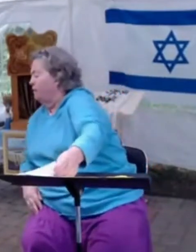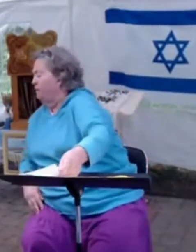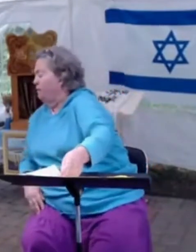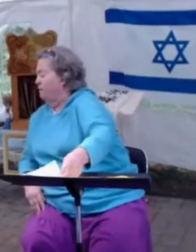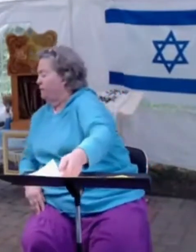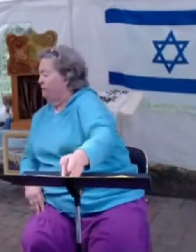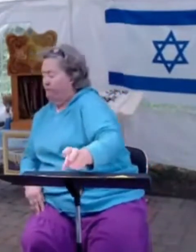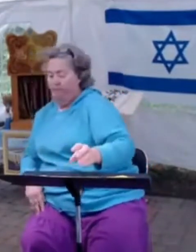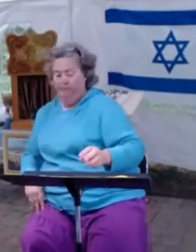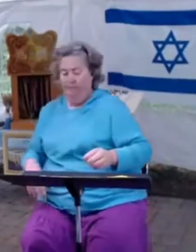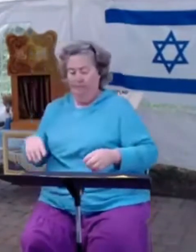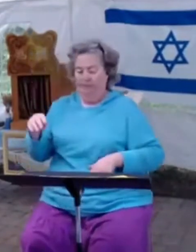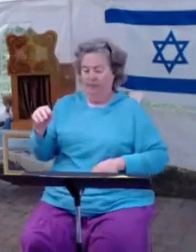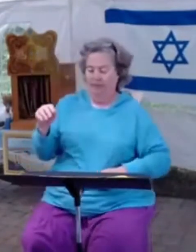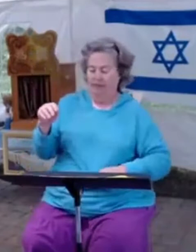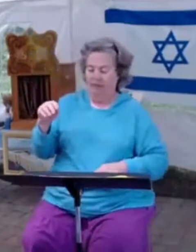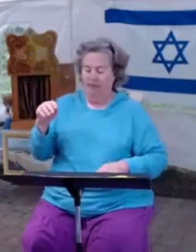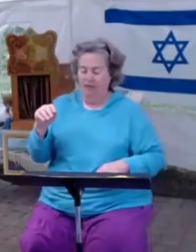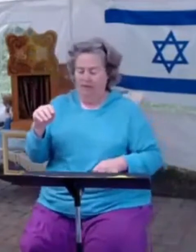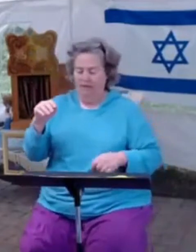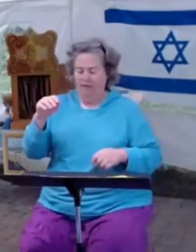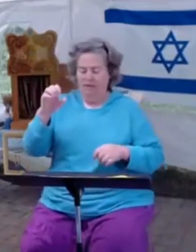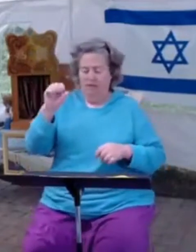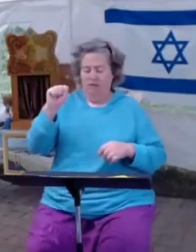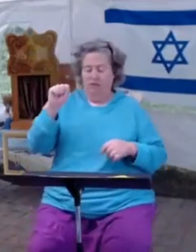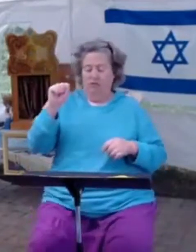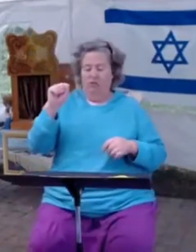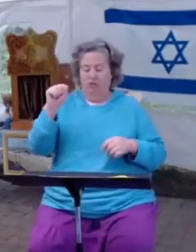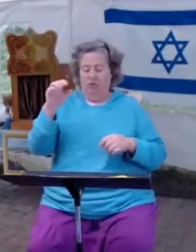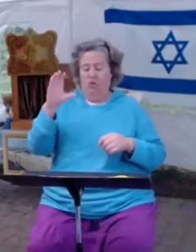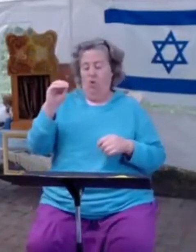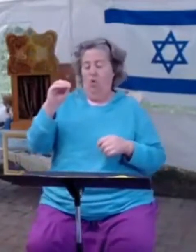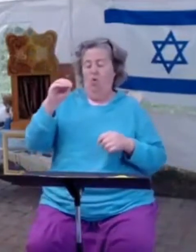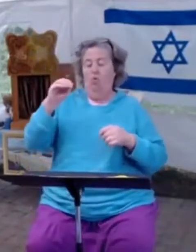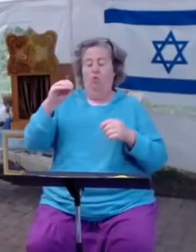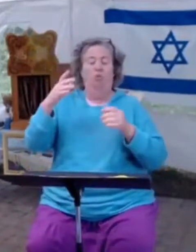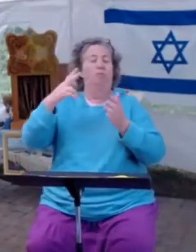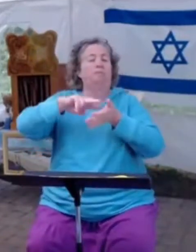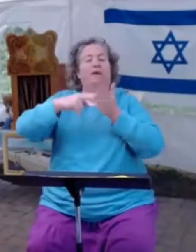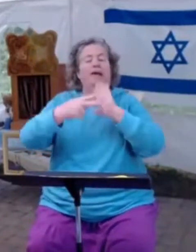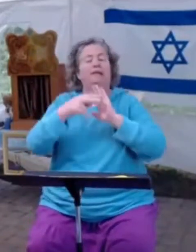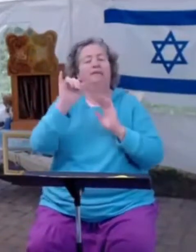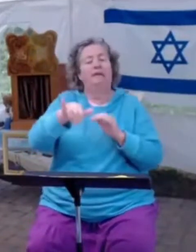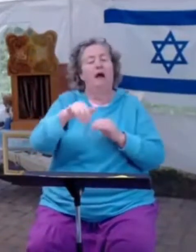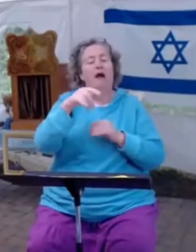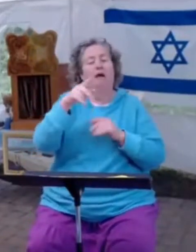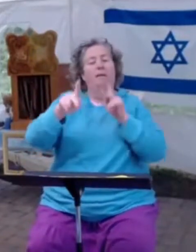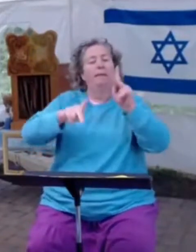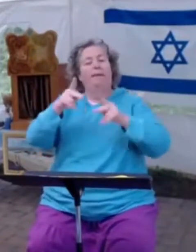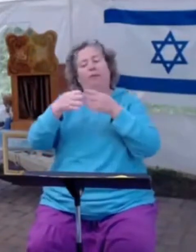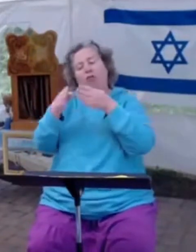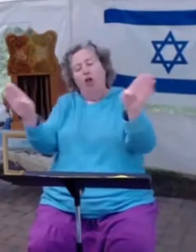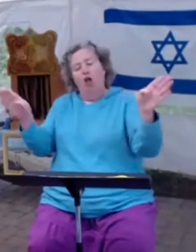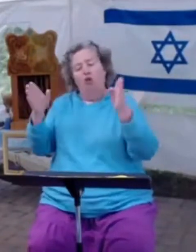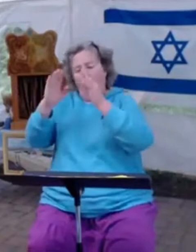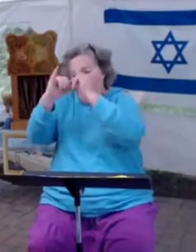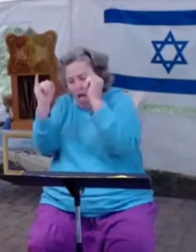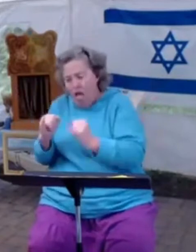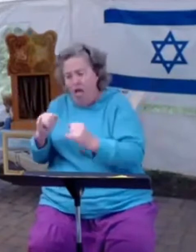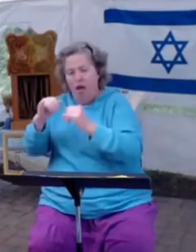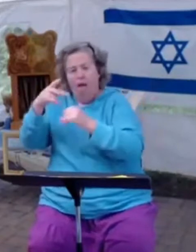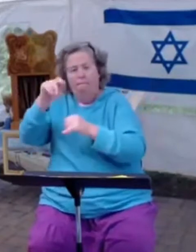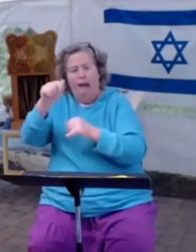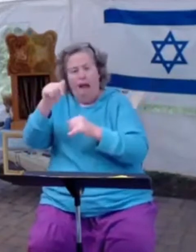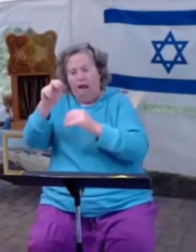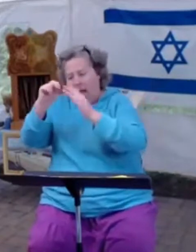was the life of the kingdom of God. At that time, I was in the streets. I was a hippie or more of a glorified